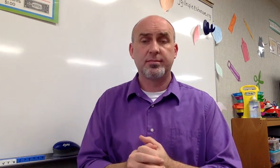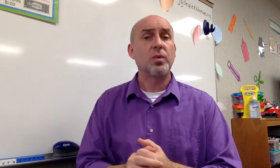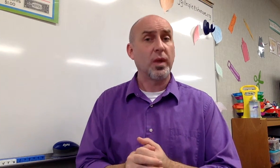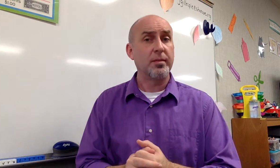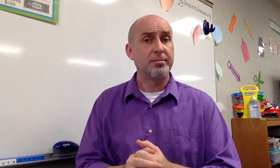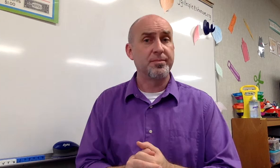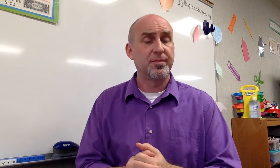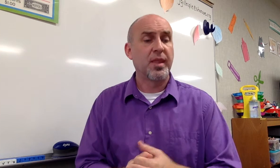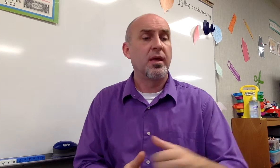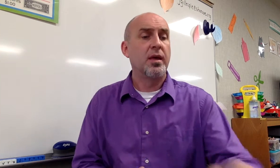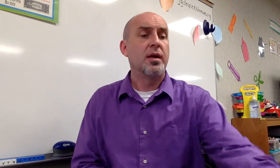okay?